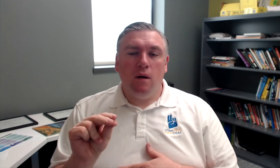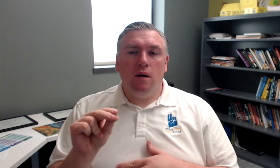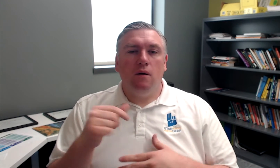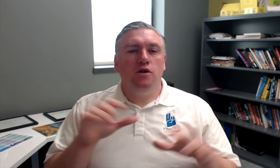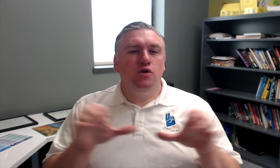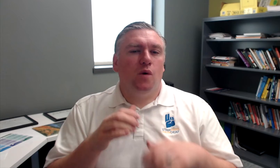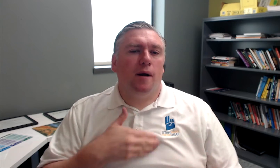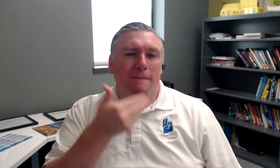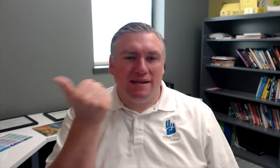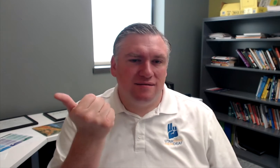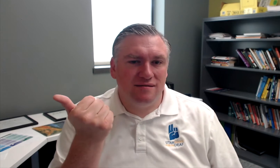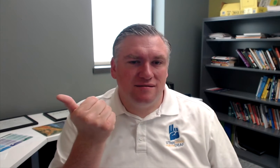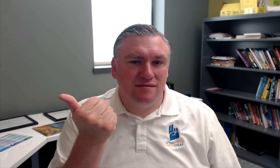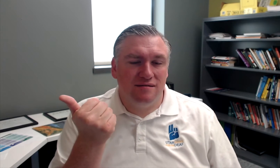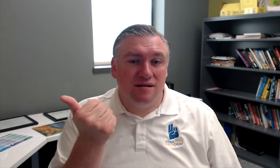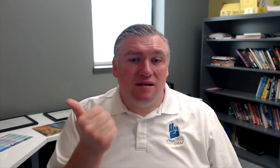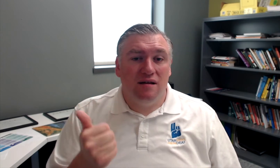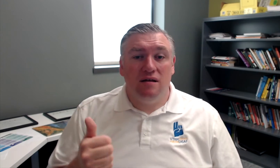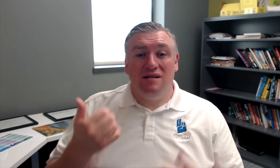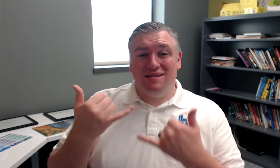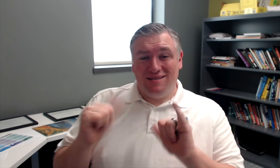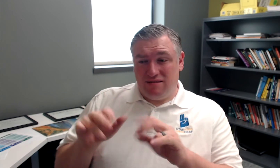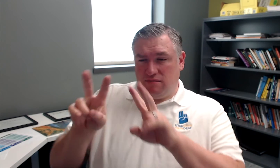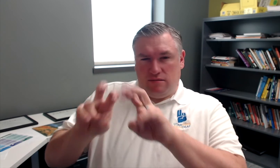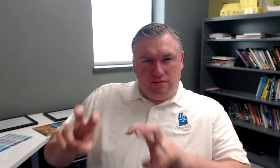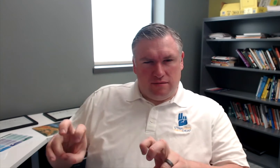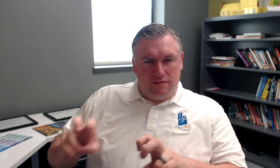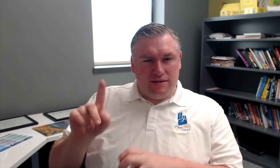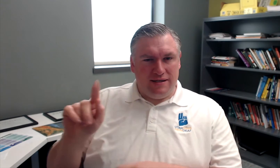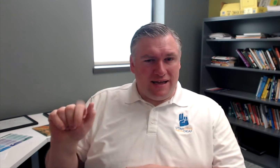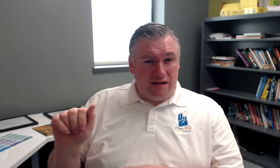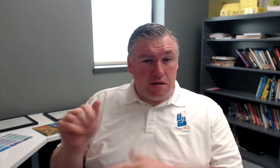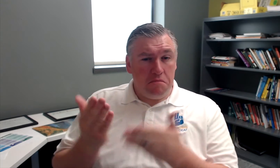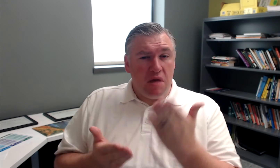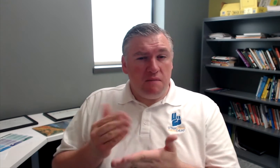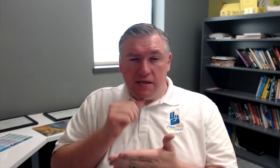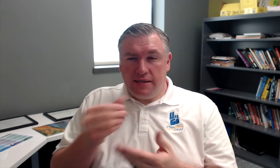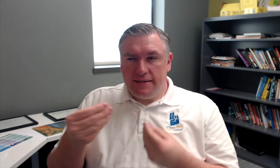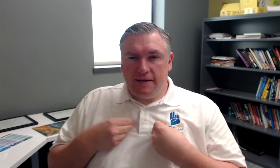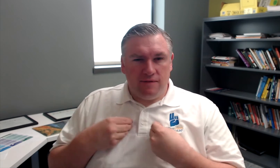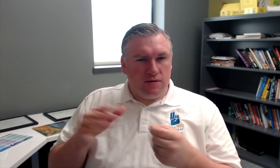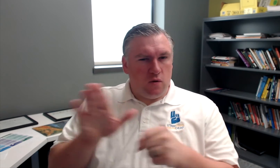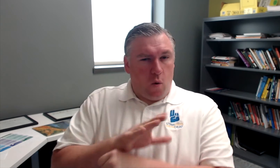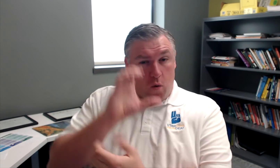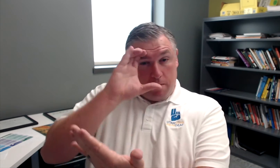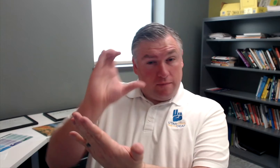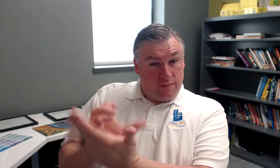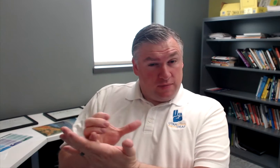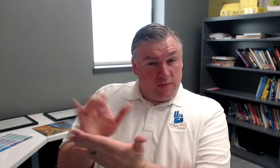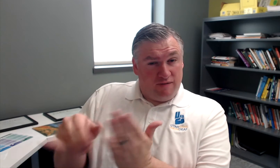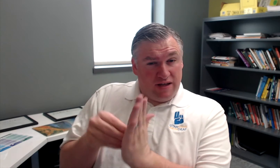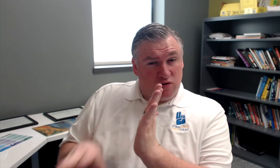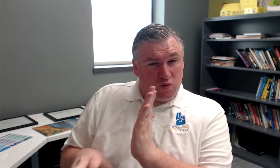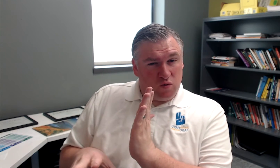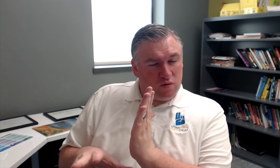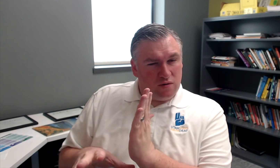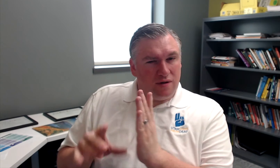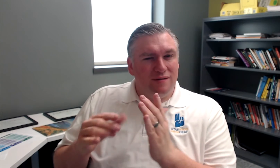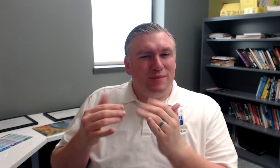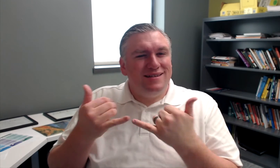to throw them out? No, it means we need to do our best. We need to look at the data. Maybe it's not going to give me the whole picture